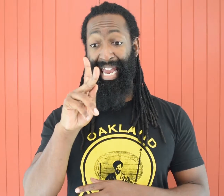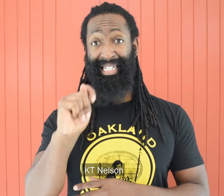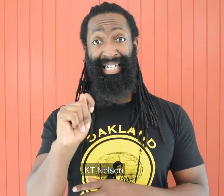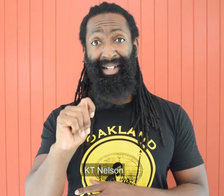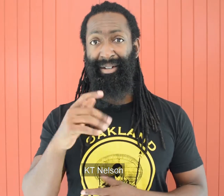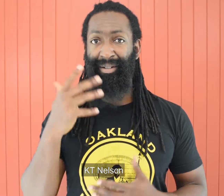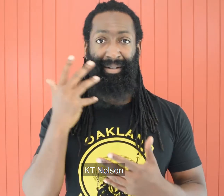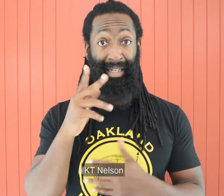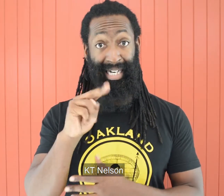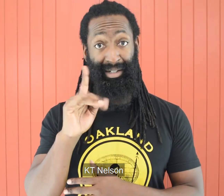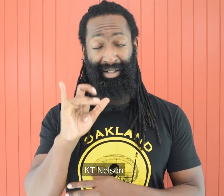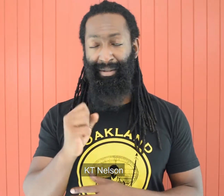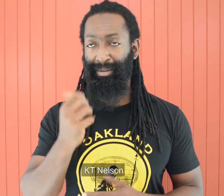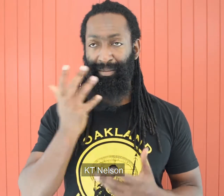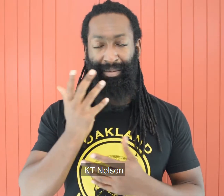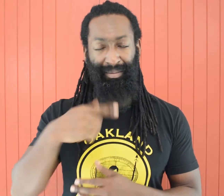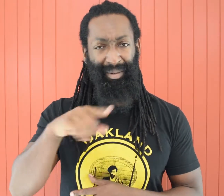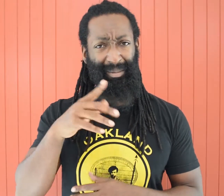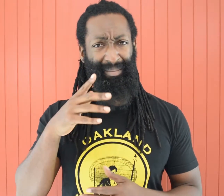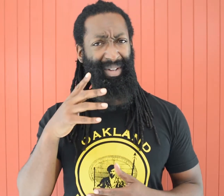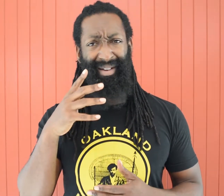KT, Nelson.